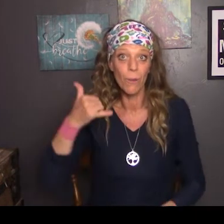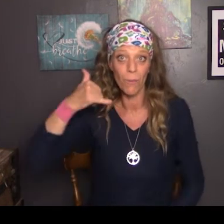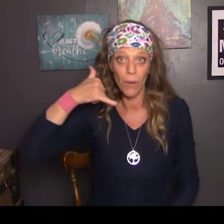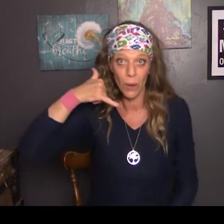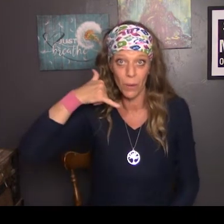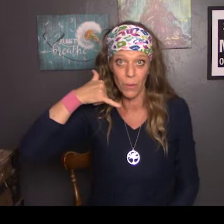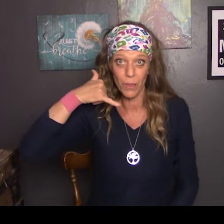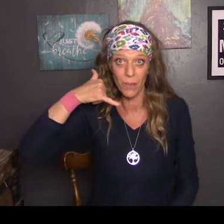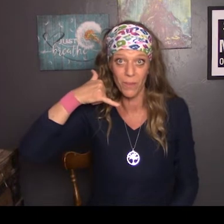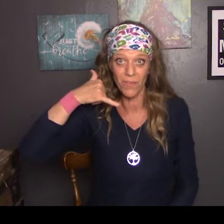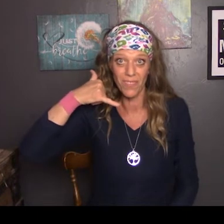phone,